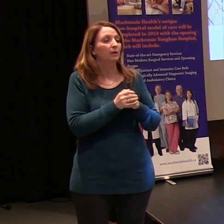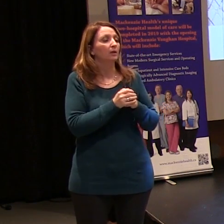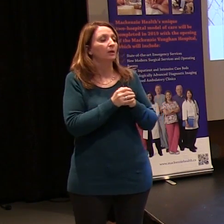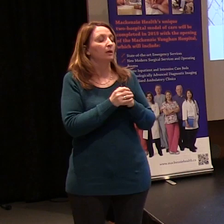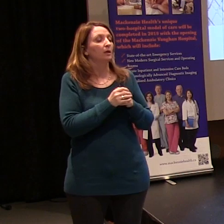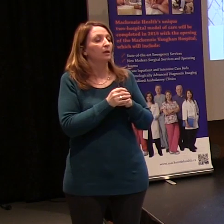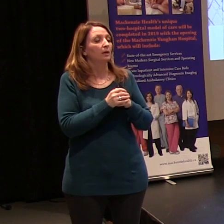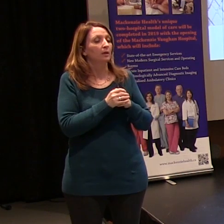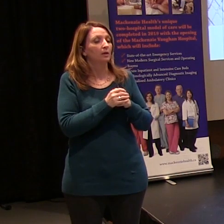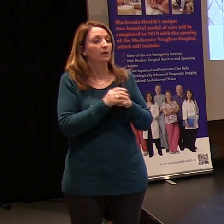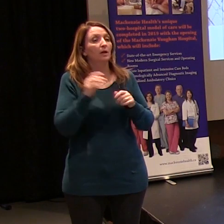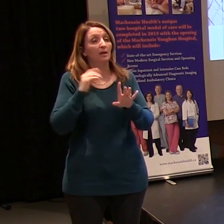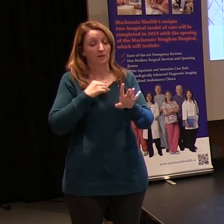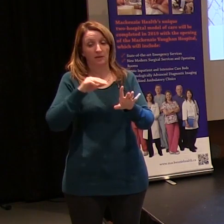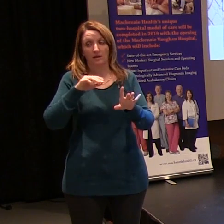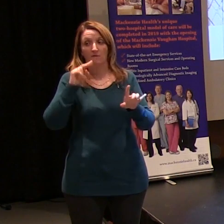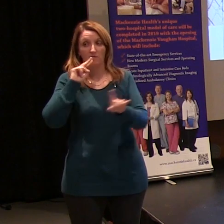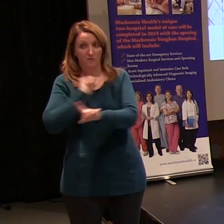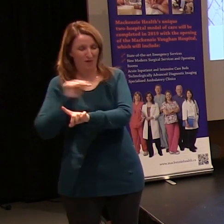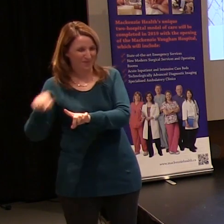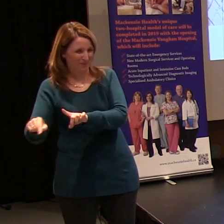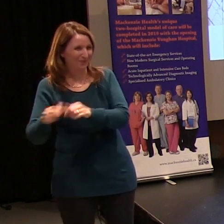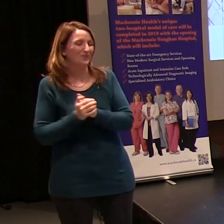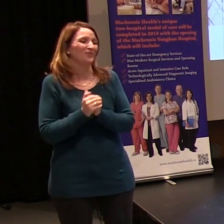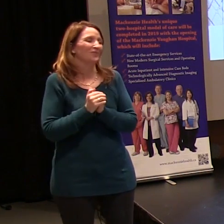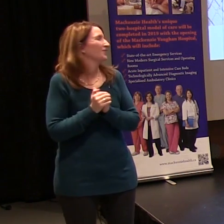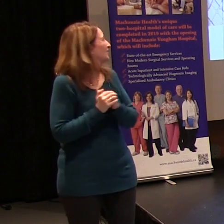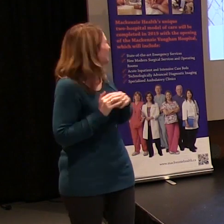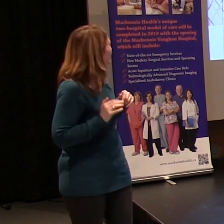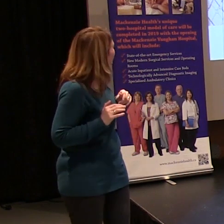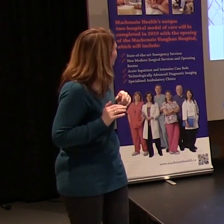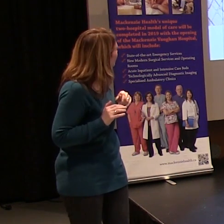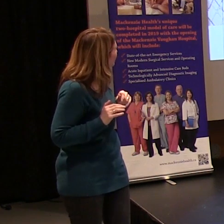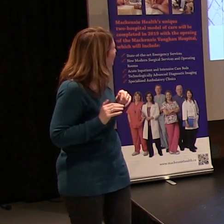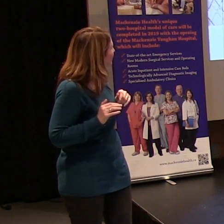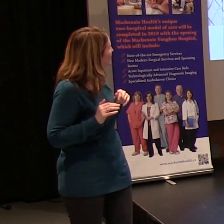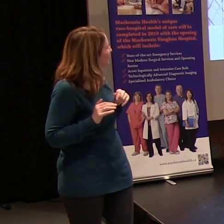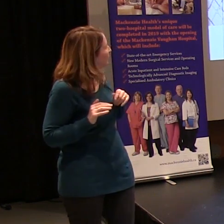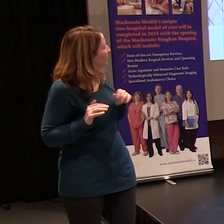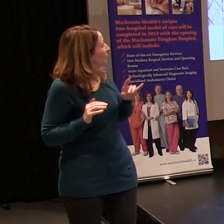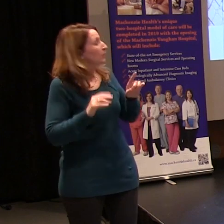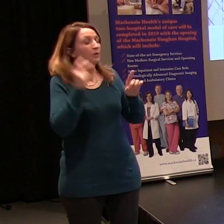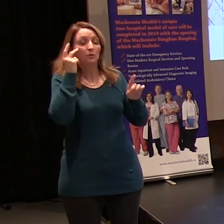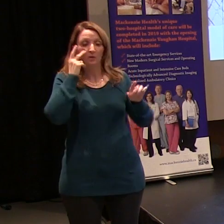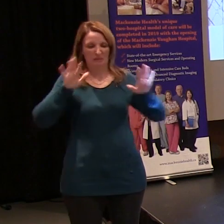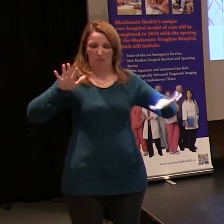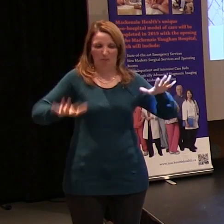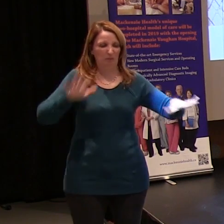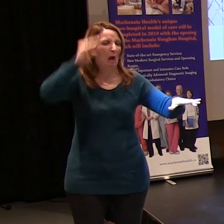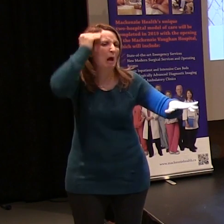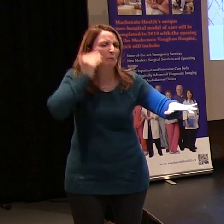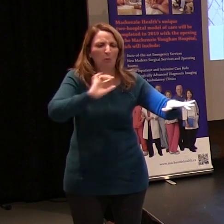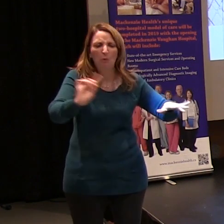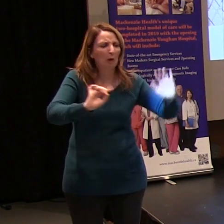Major Mackenzie Vaughan Hospital. And around this area, including the new hospital, it's